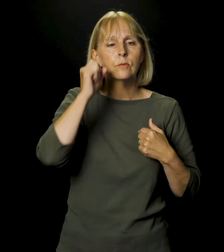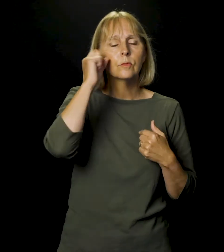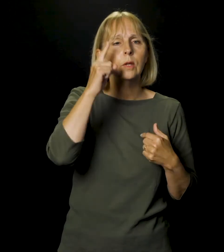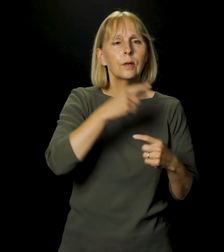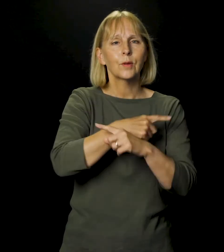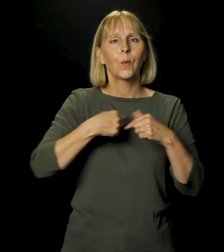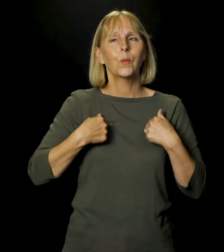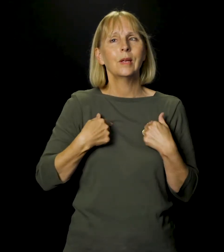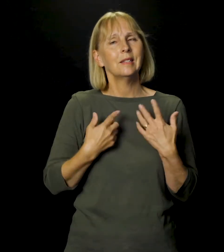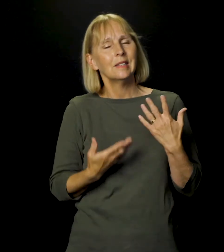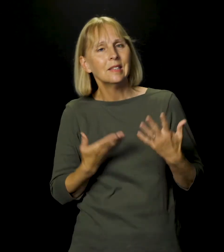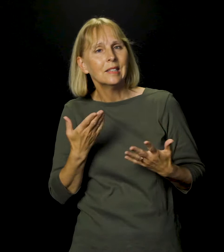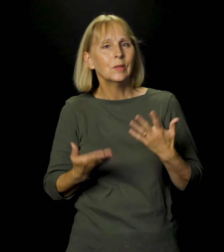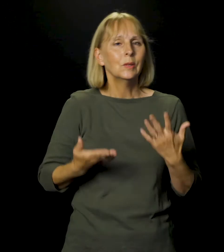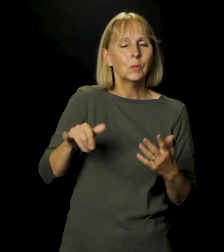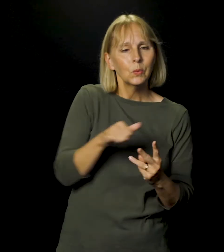life.